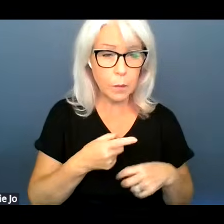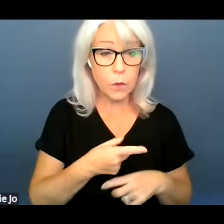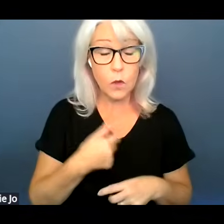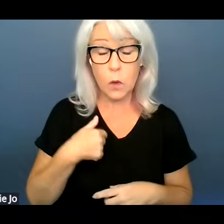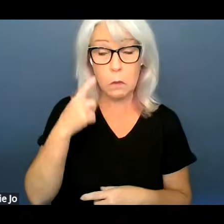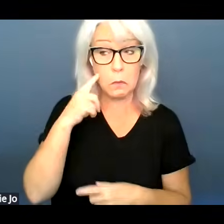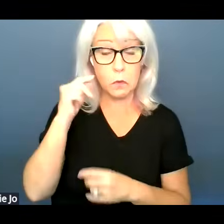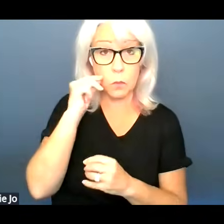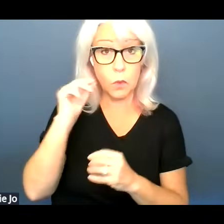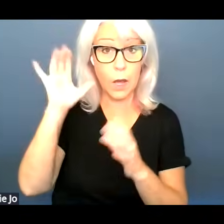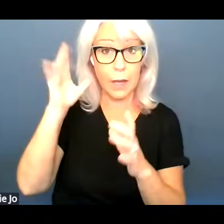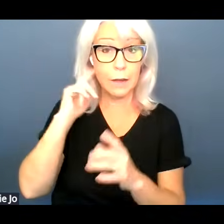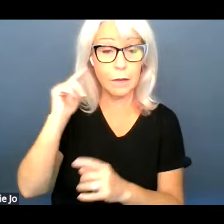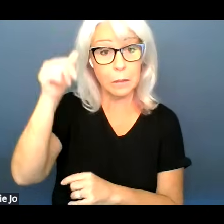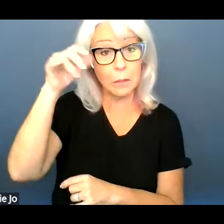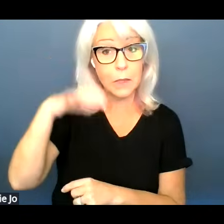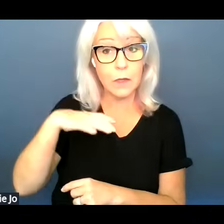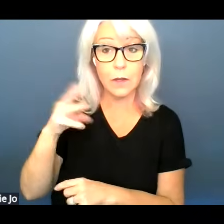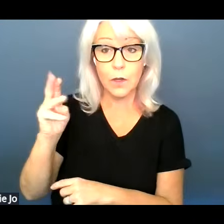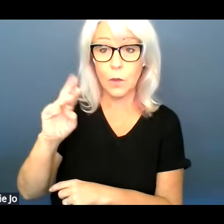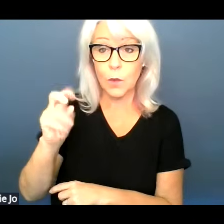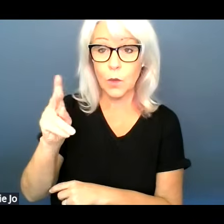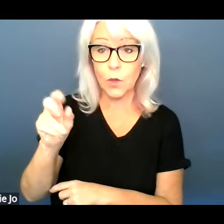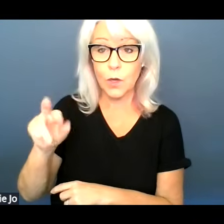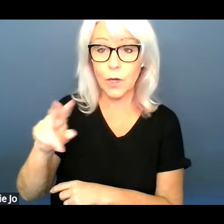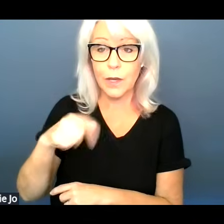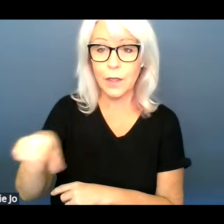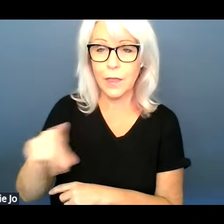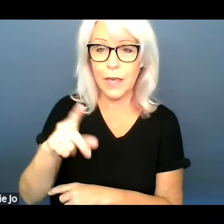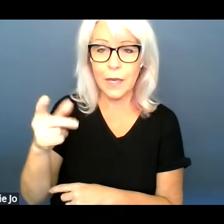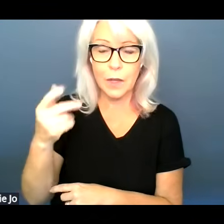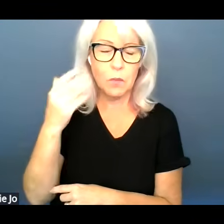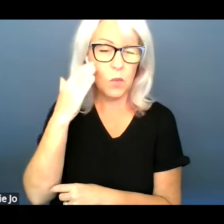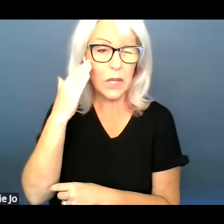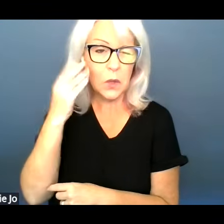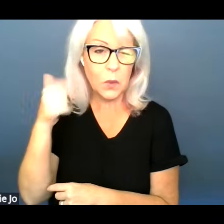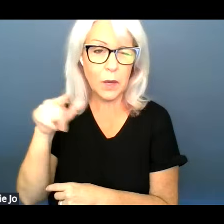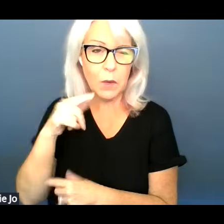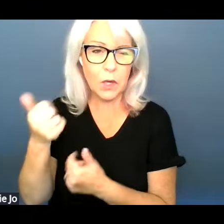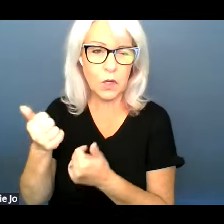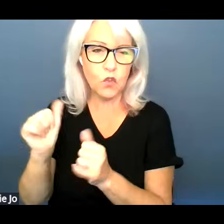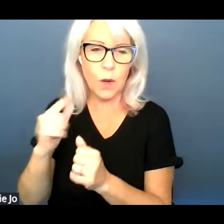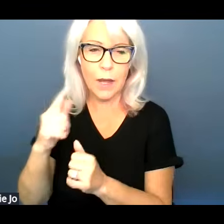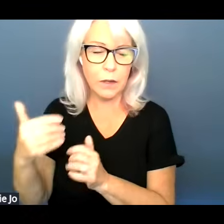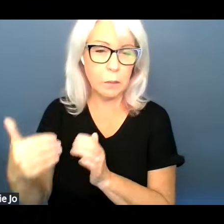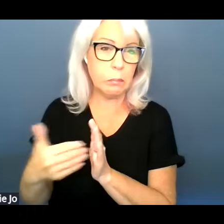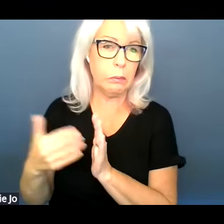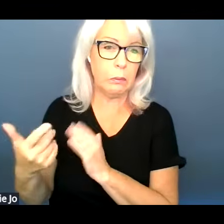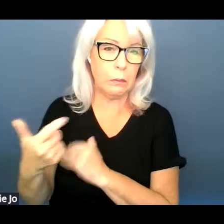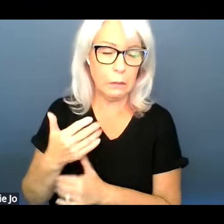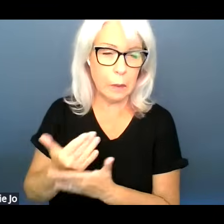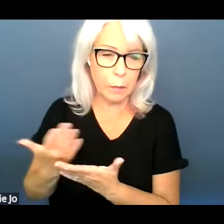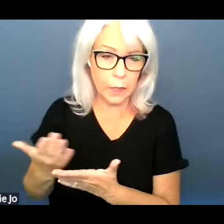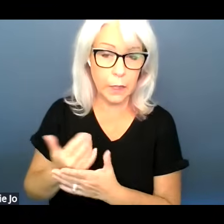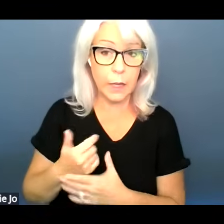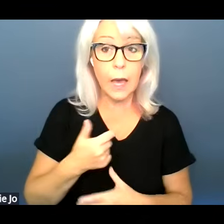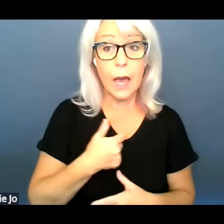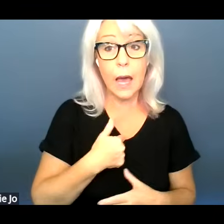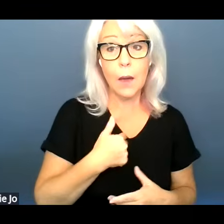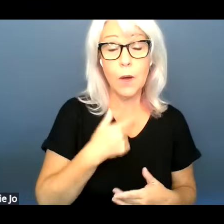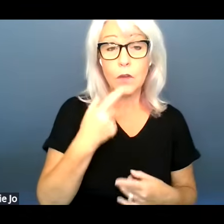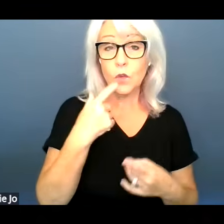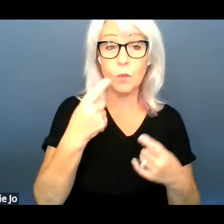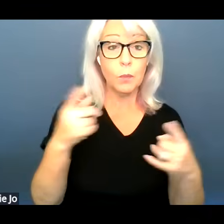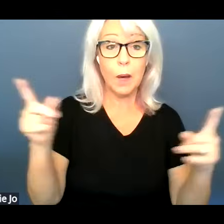Mr. Brewer was filed against me? We knew they were going to try and find something. And I would like to publicly state that I disagree with